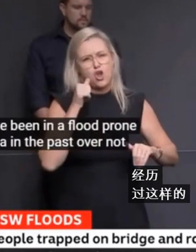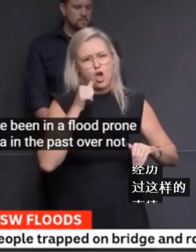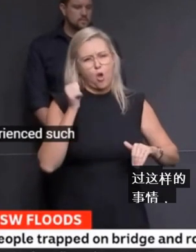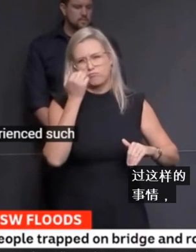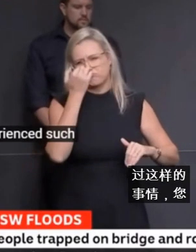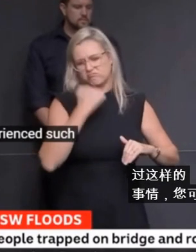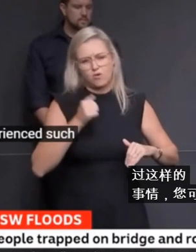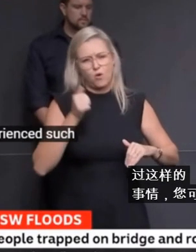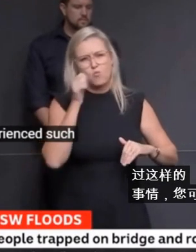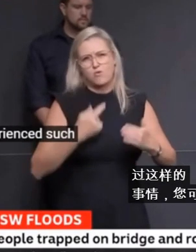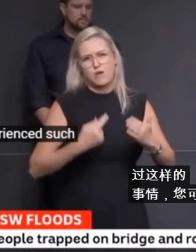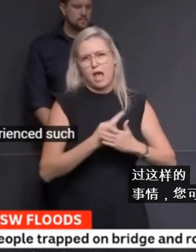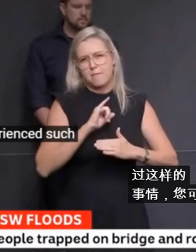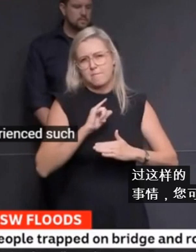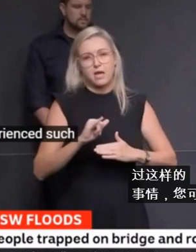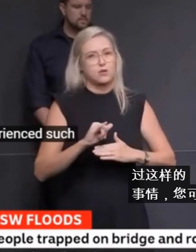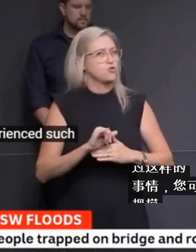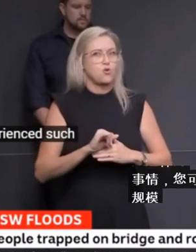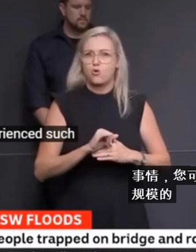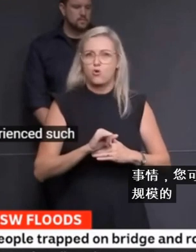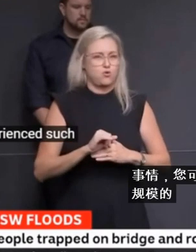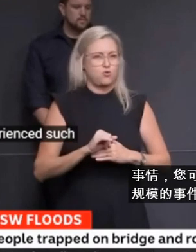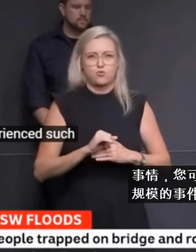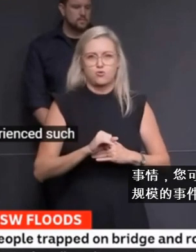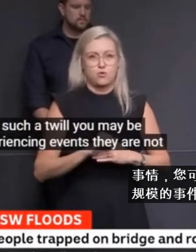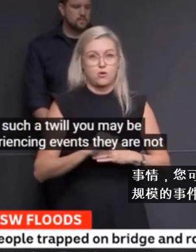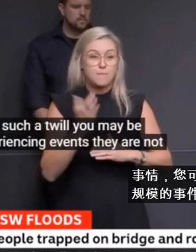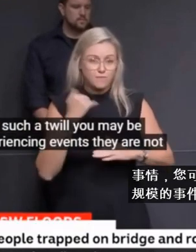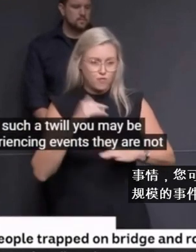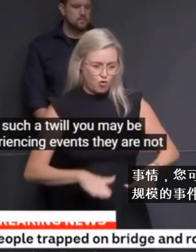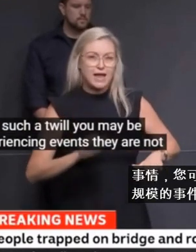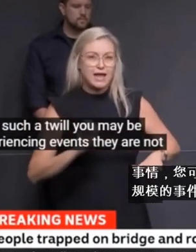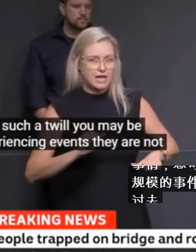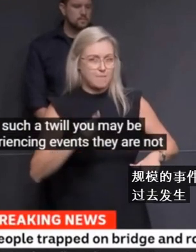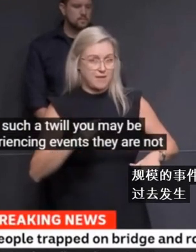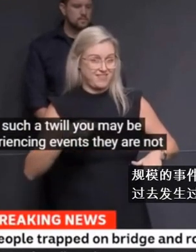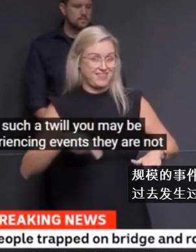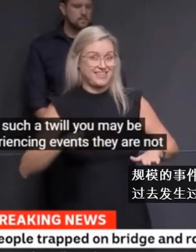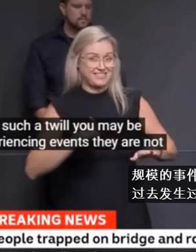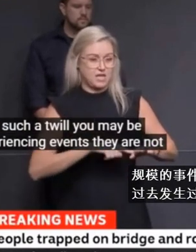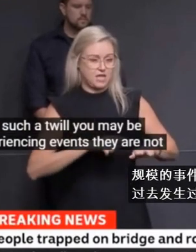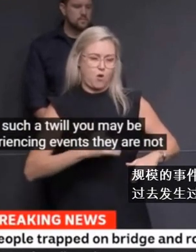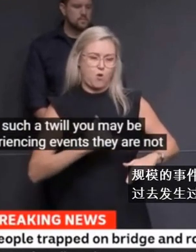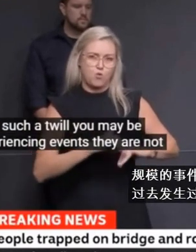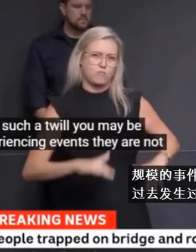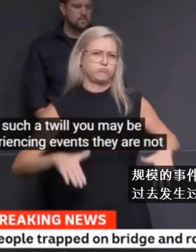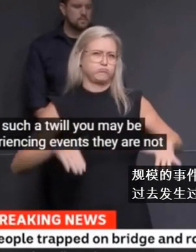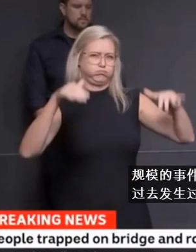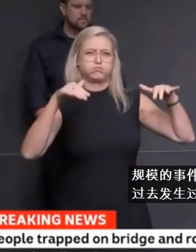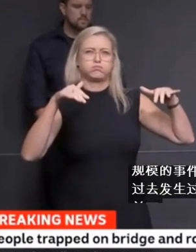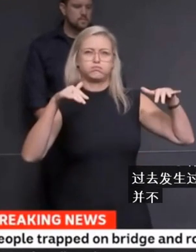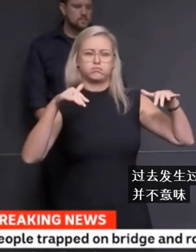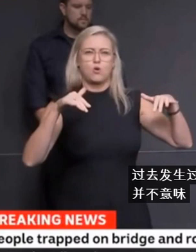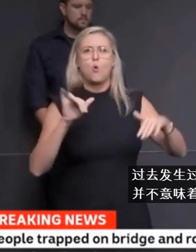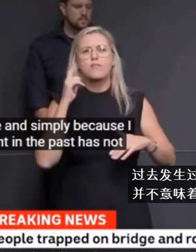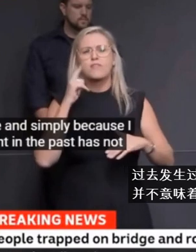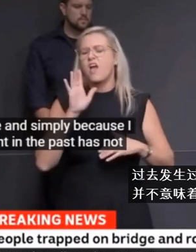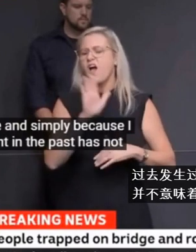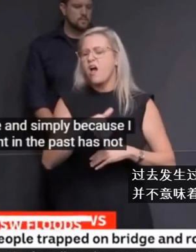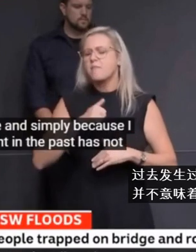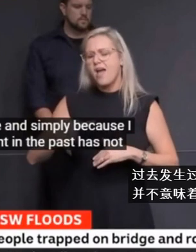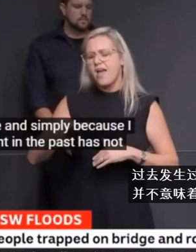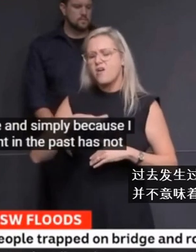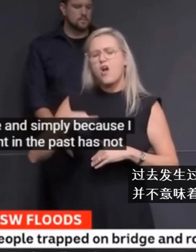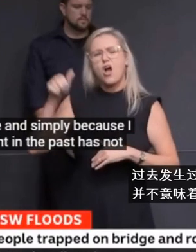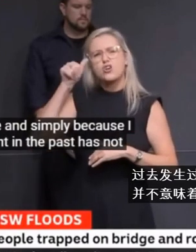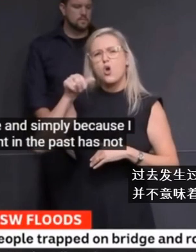you may have experienced events. They are not at this scale, and simply because a flood in the past has not affected you, that does not mean